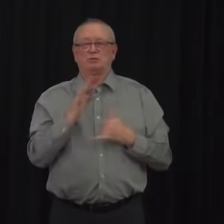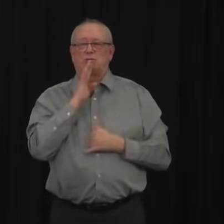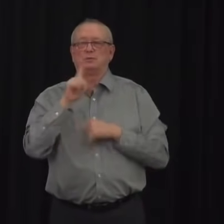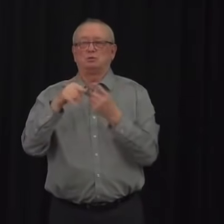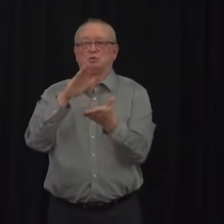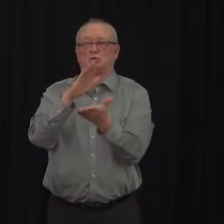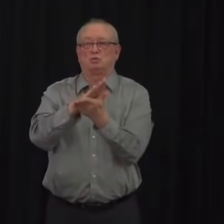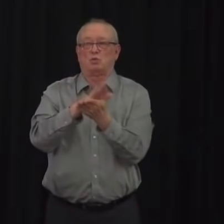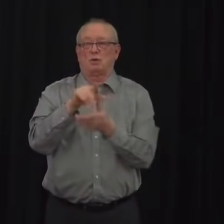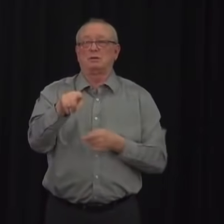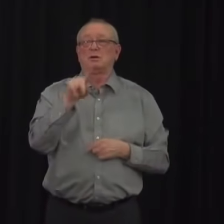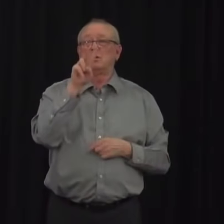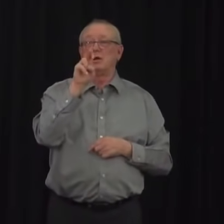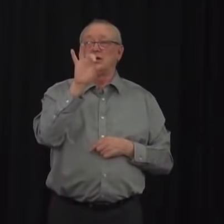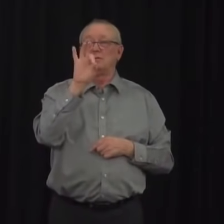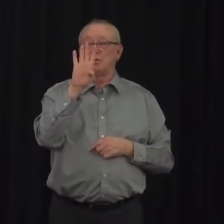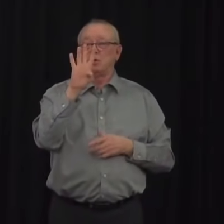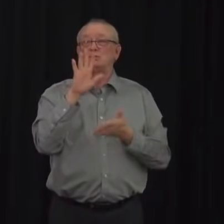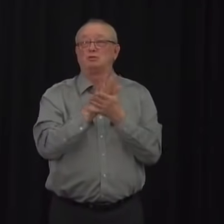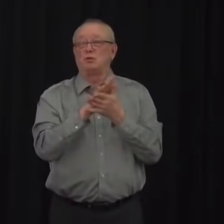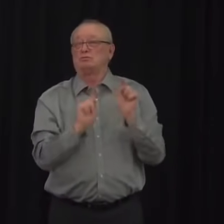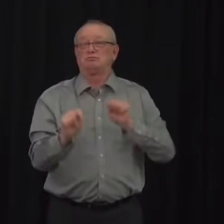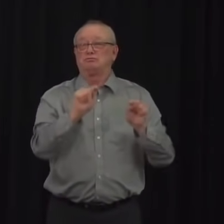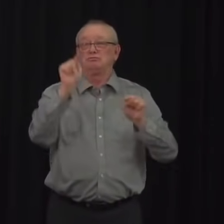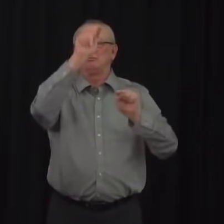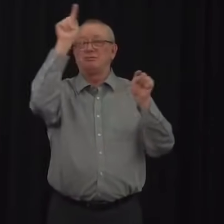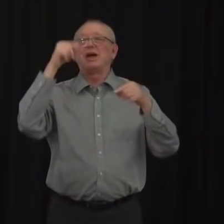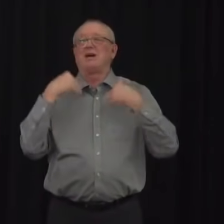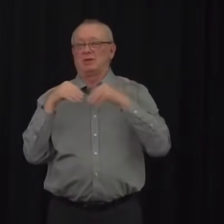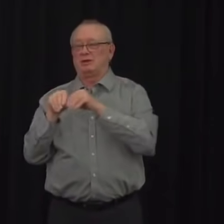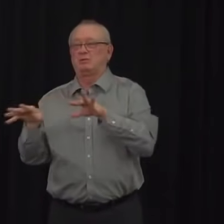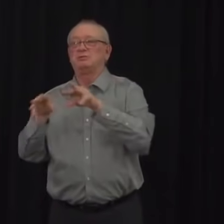schools, or about 12% of all schools in Alberta.